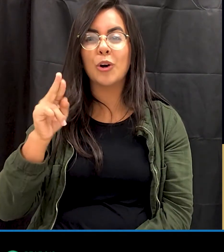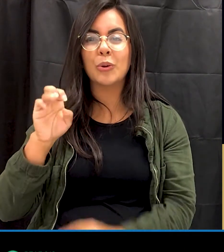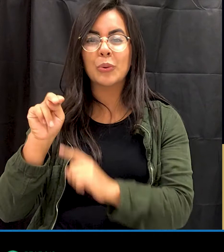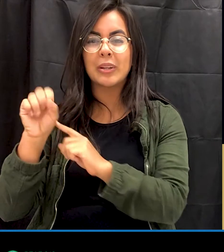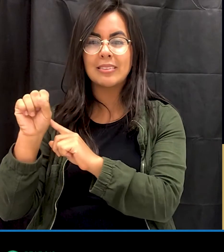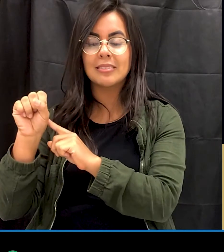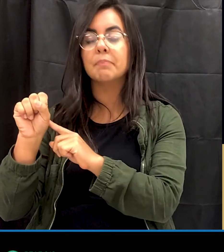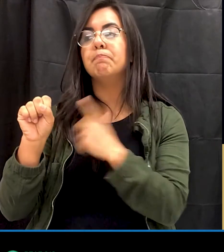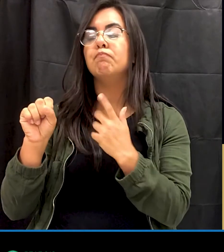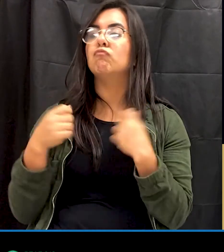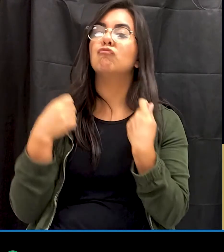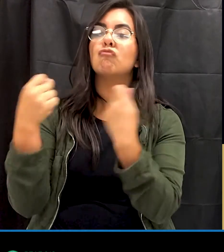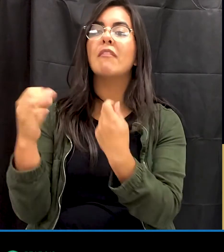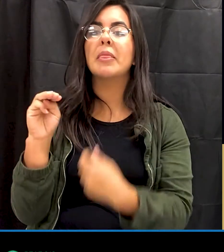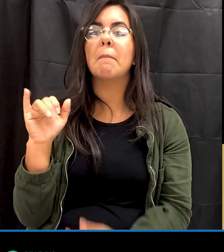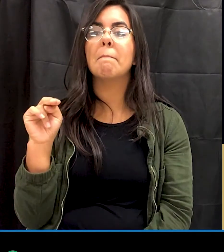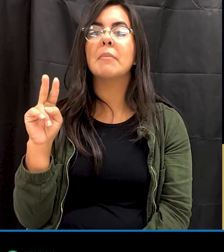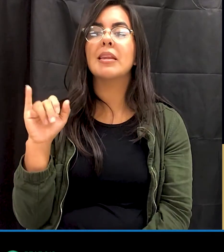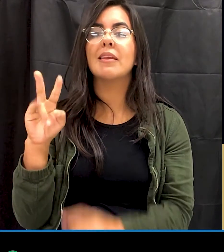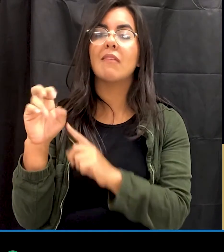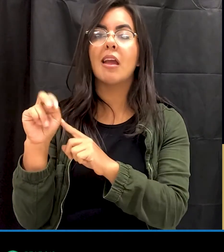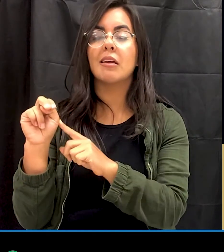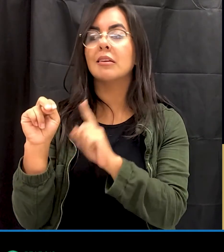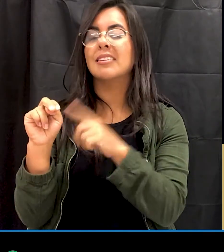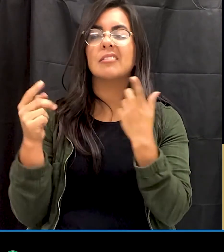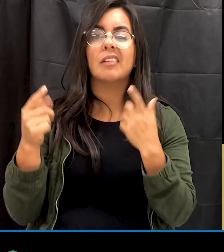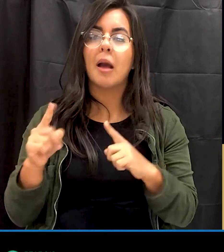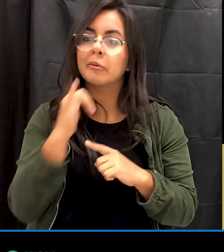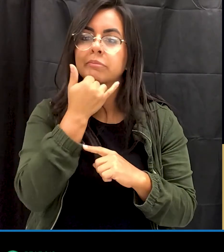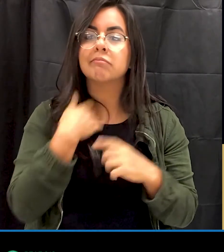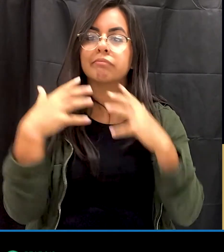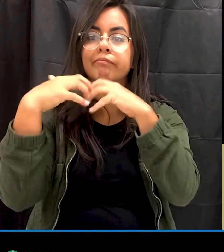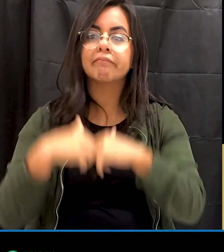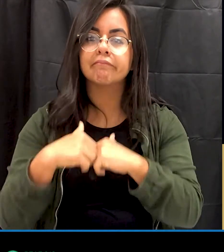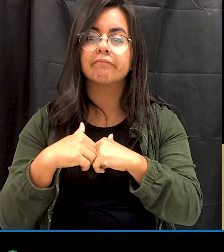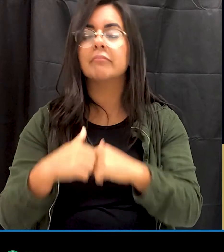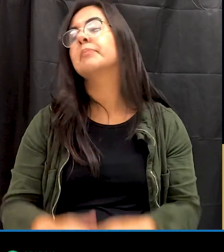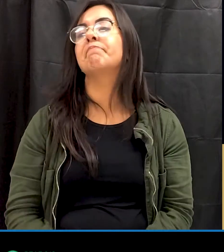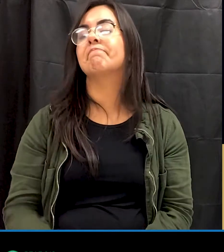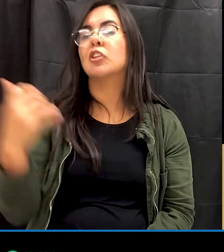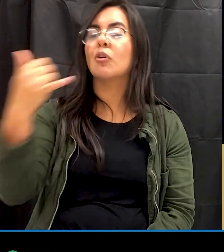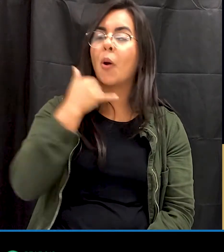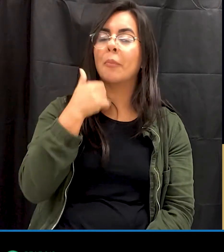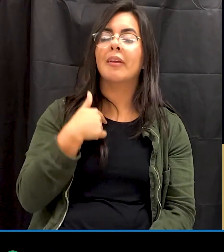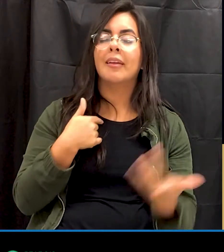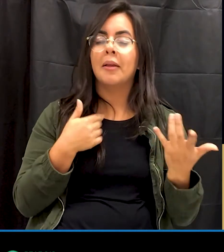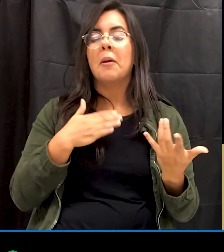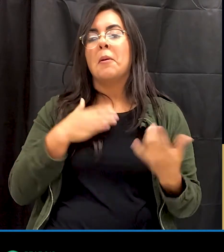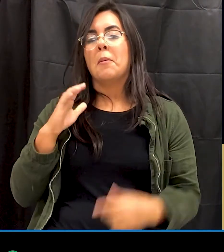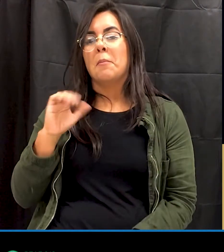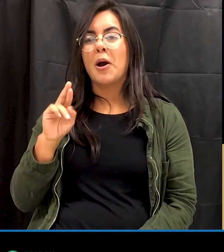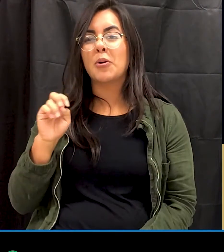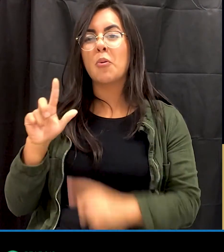minivan gave out in the Walgreens parking lot. So the battery died. So I got a call. I drove over my Corolla